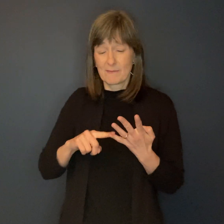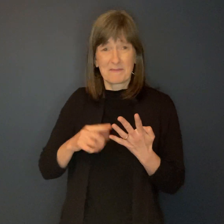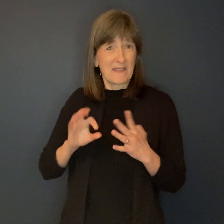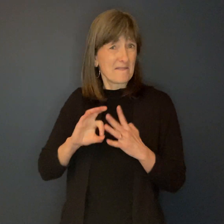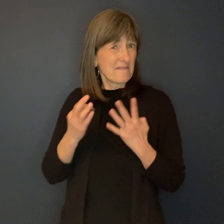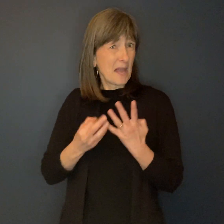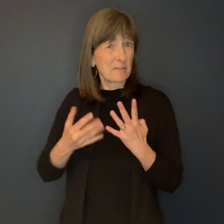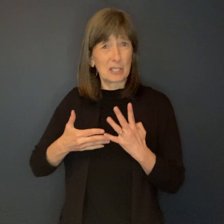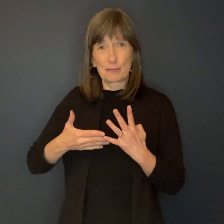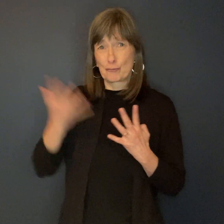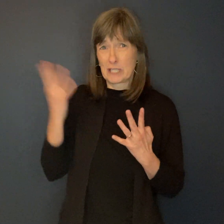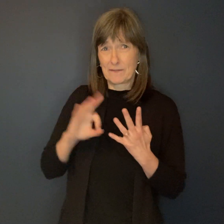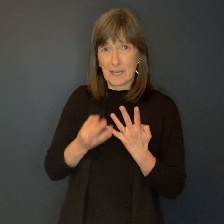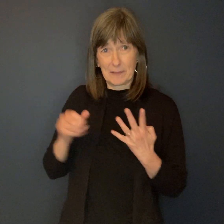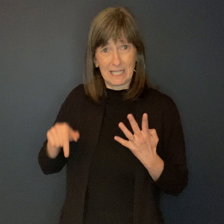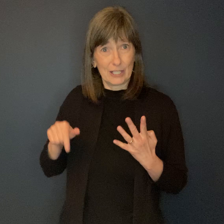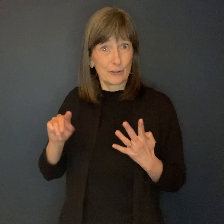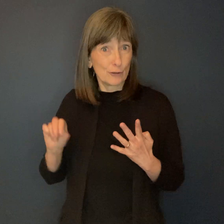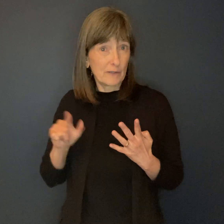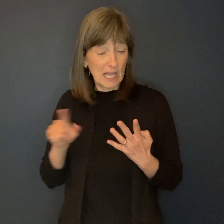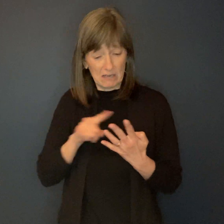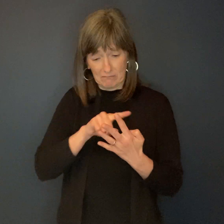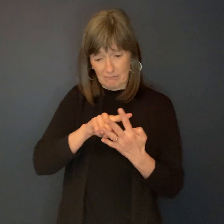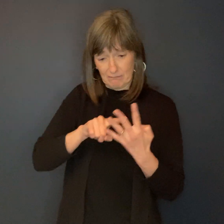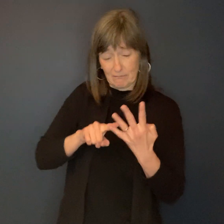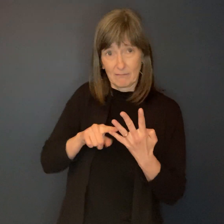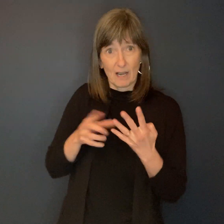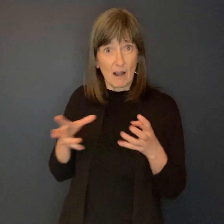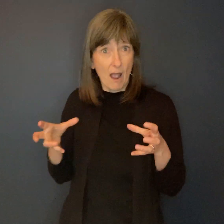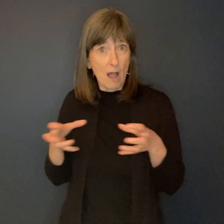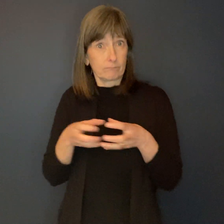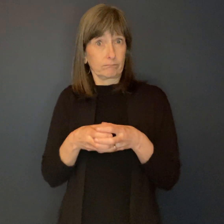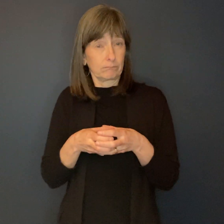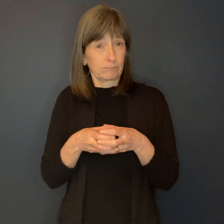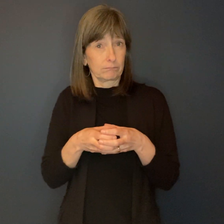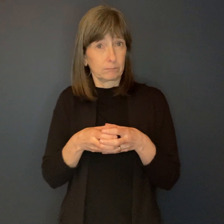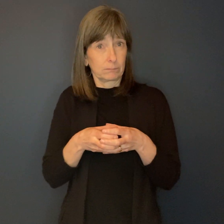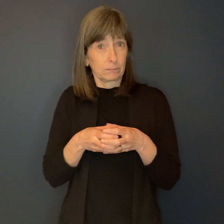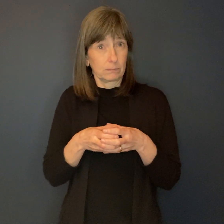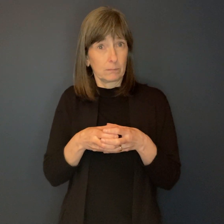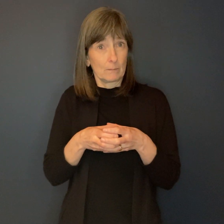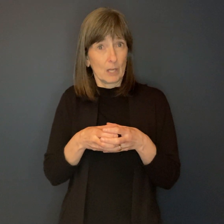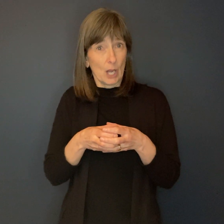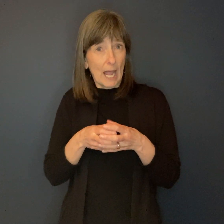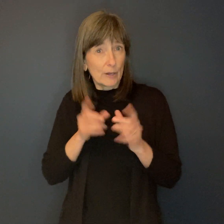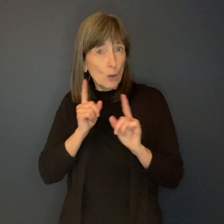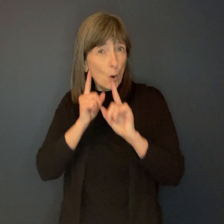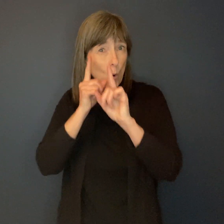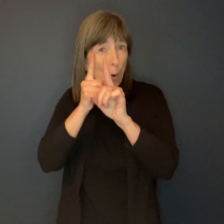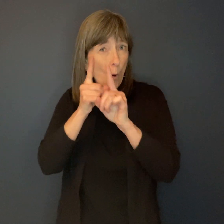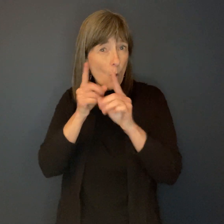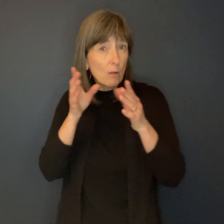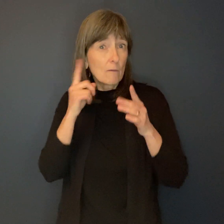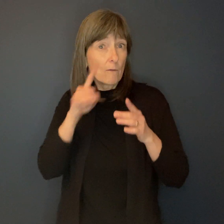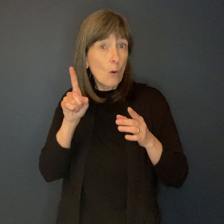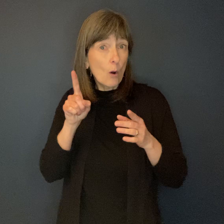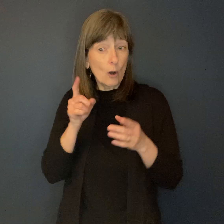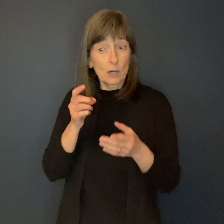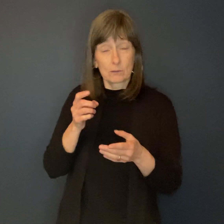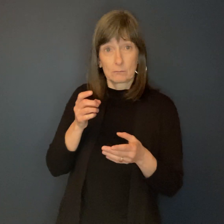of Labrador, and you put them all together to a combined purpose to alleviate employment and